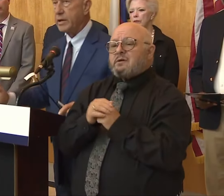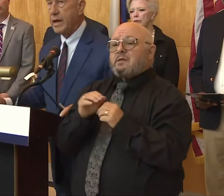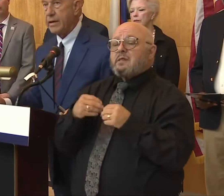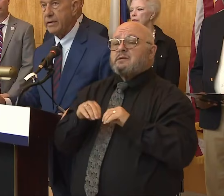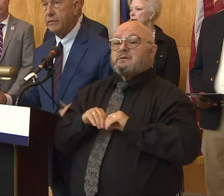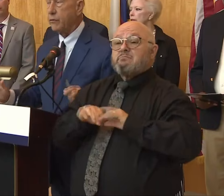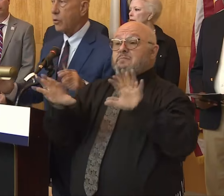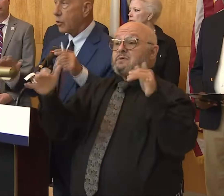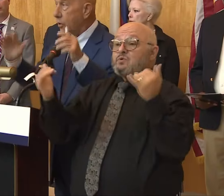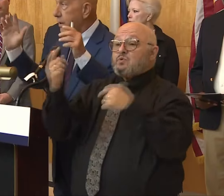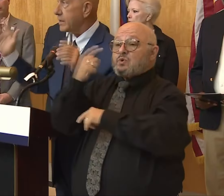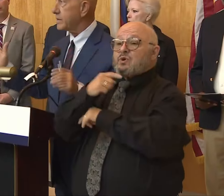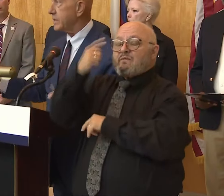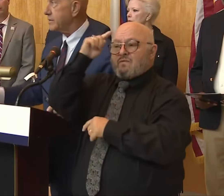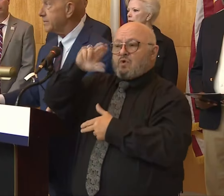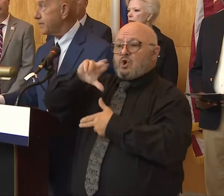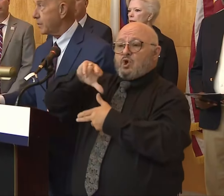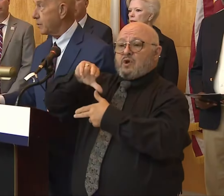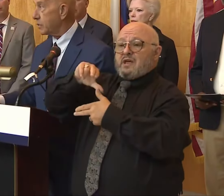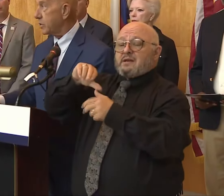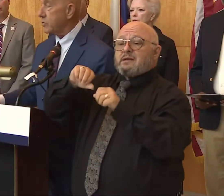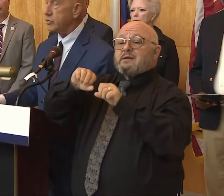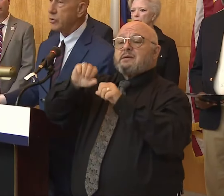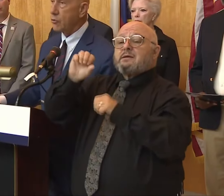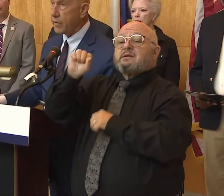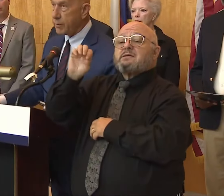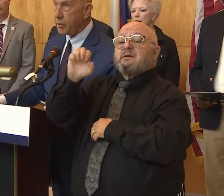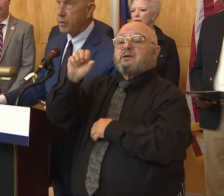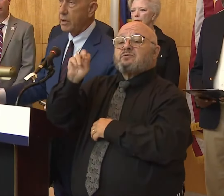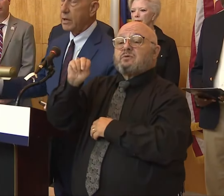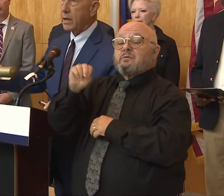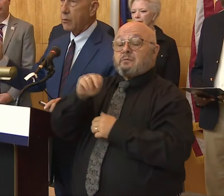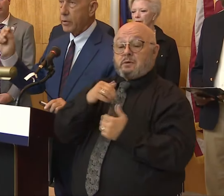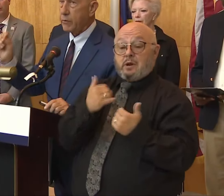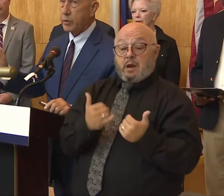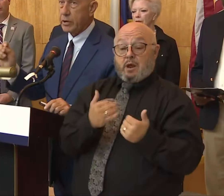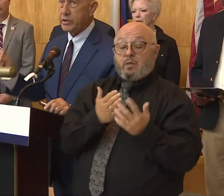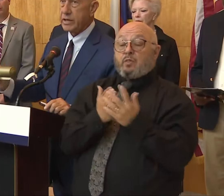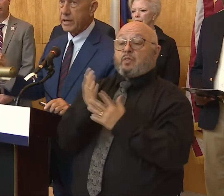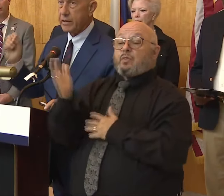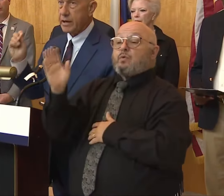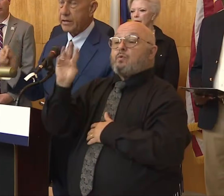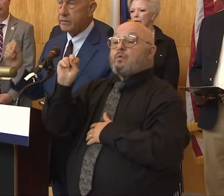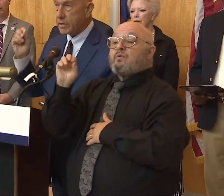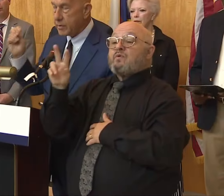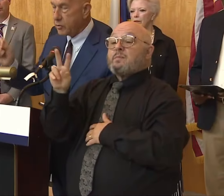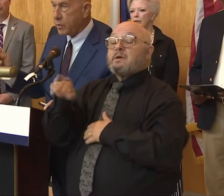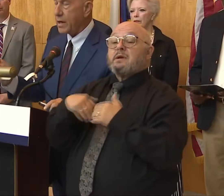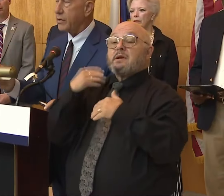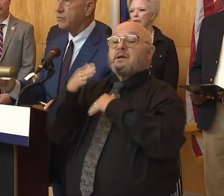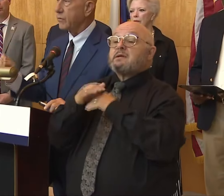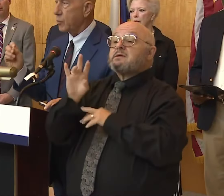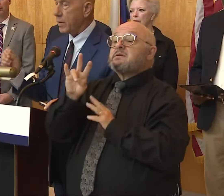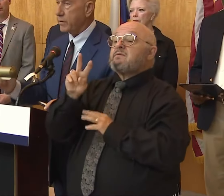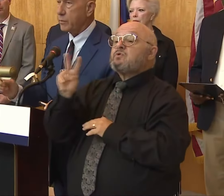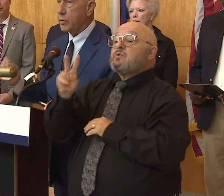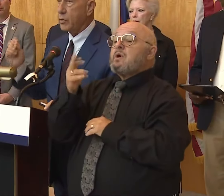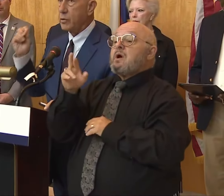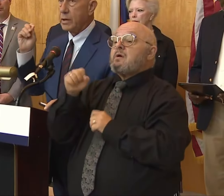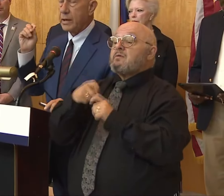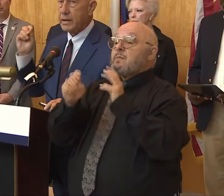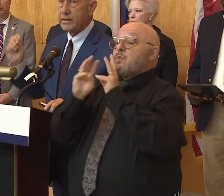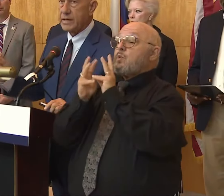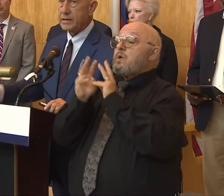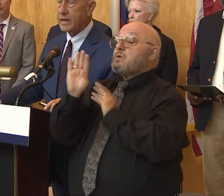distributed today is for hurricane season, which goes to November. I want everyone to understand the next 72 hours from the Weather